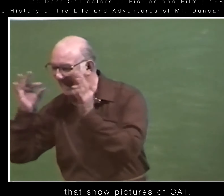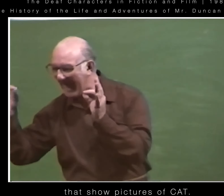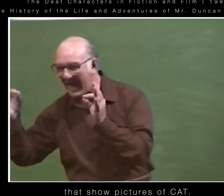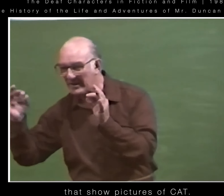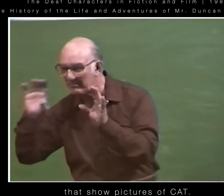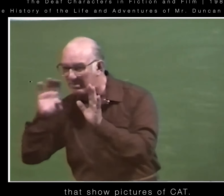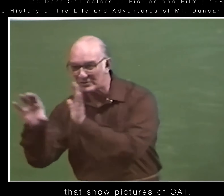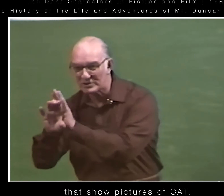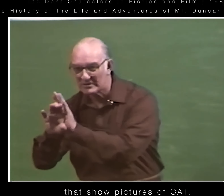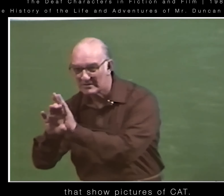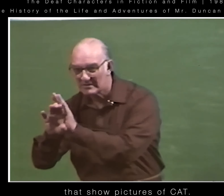cat, picture,